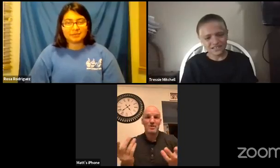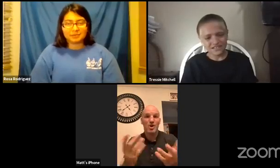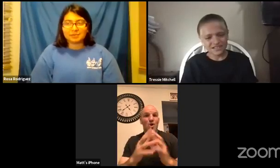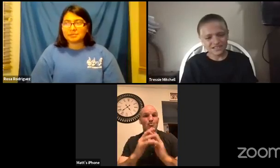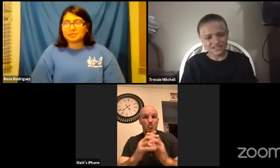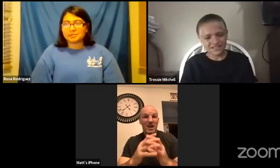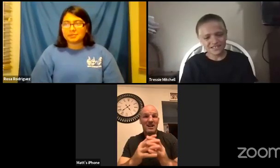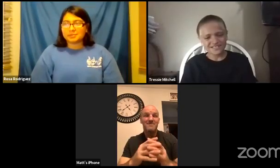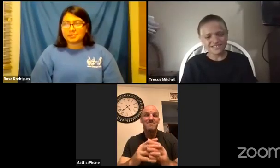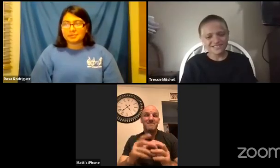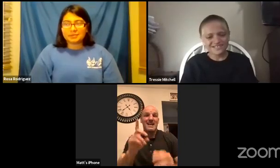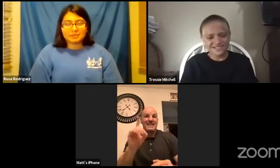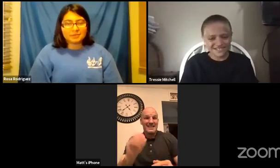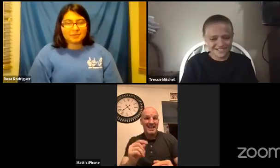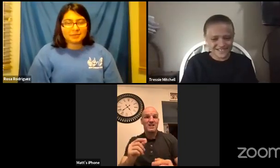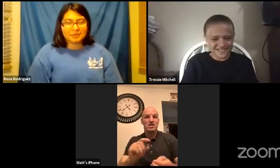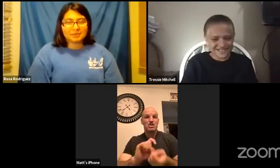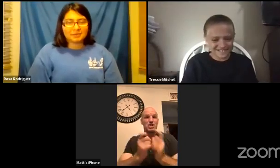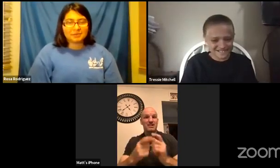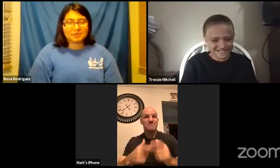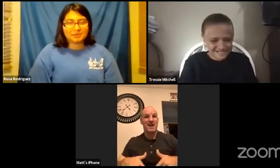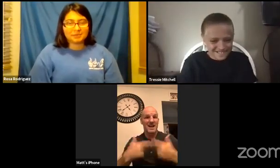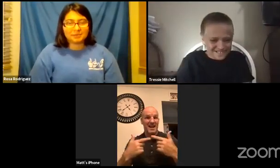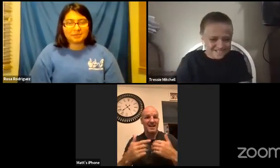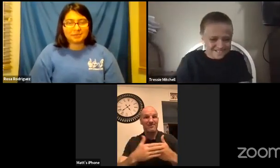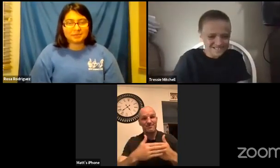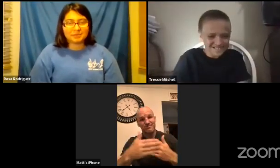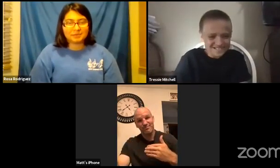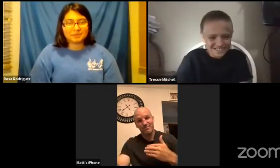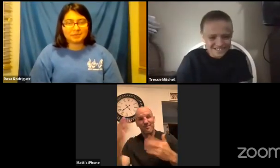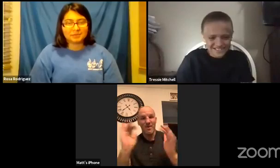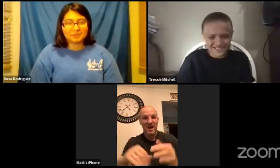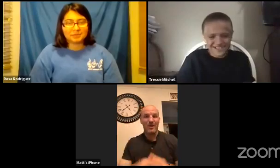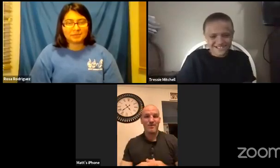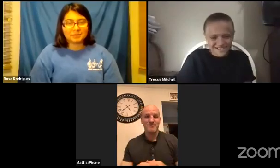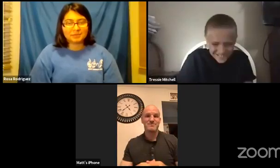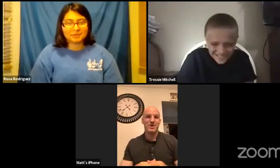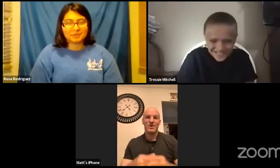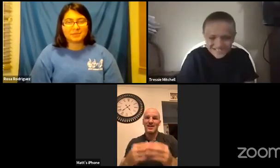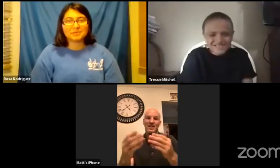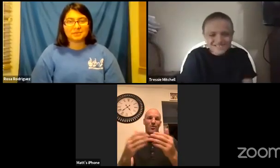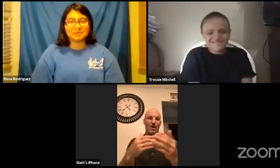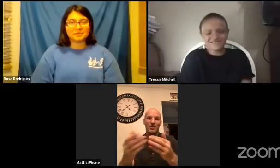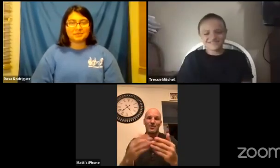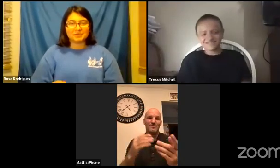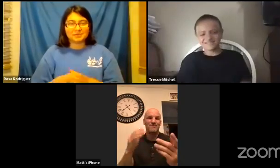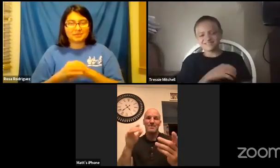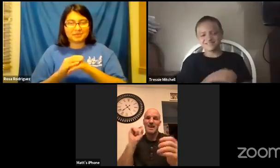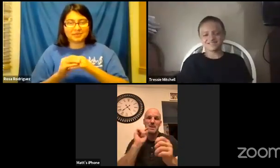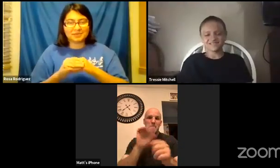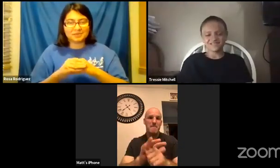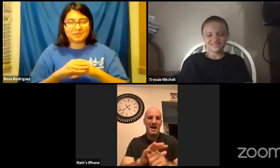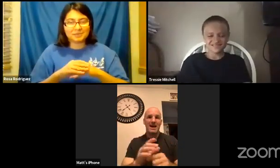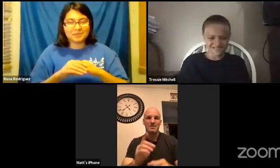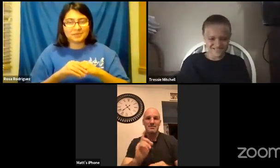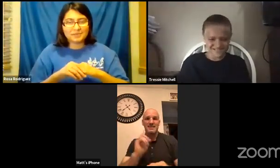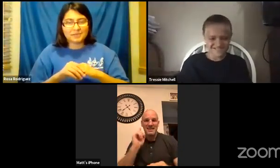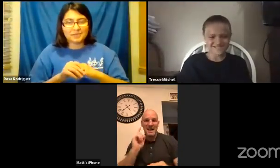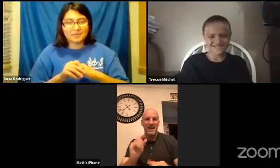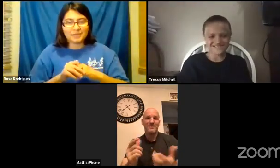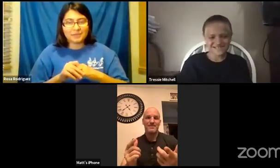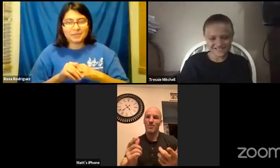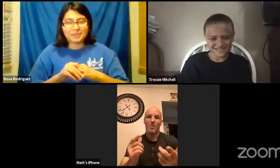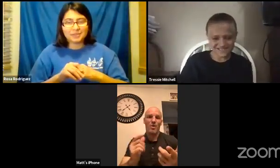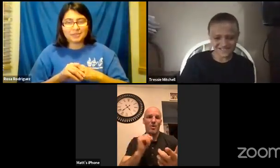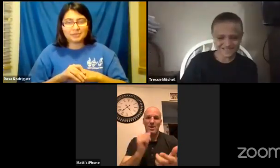you my behavior did change. Wrestling did change my life. did. That was a defining moment for